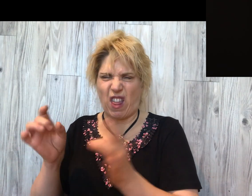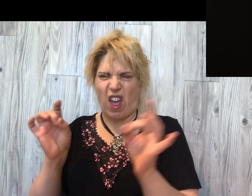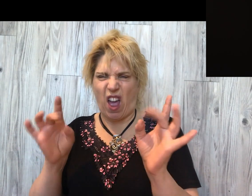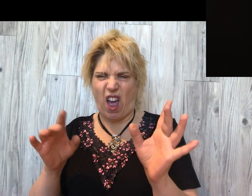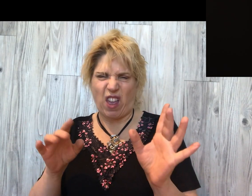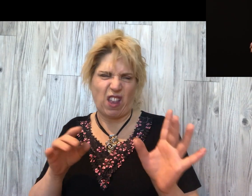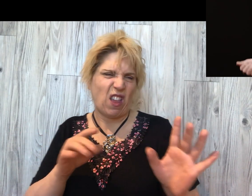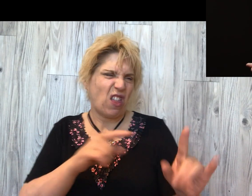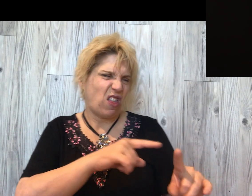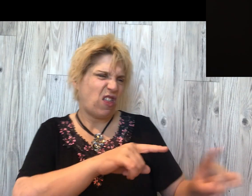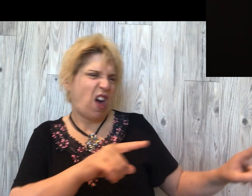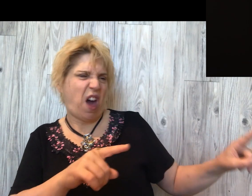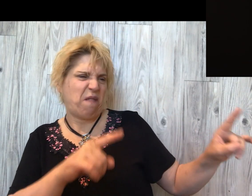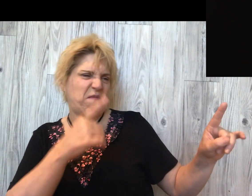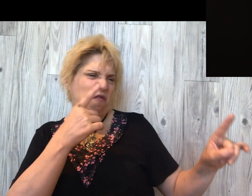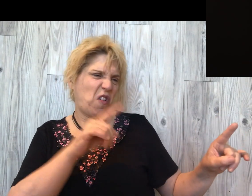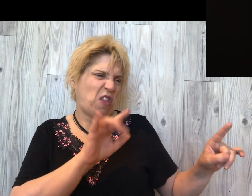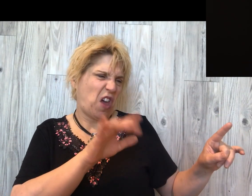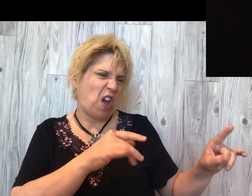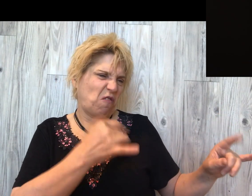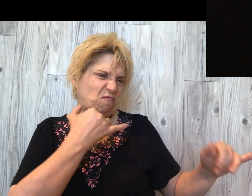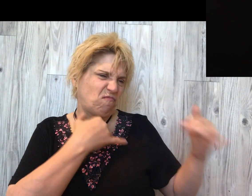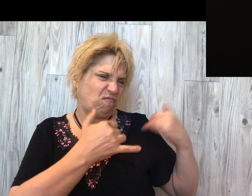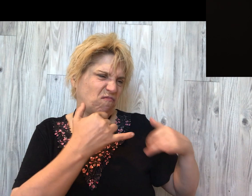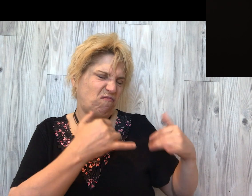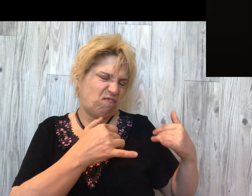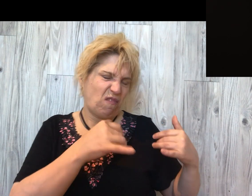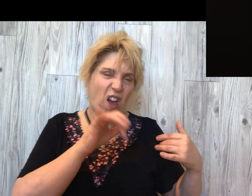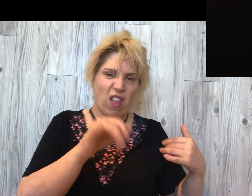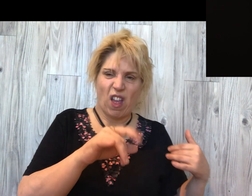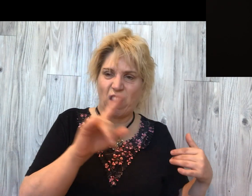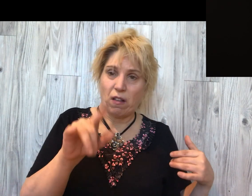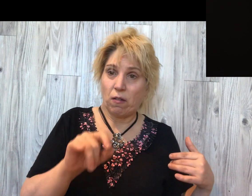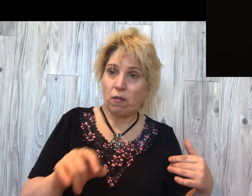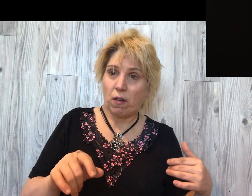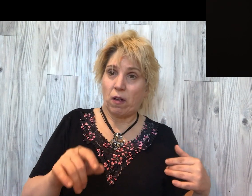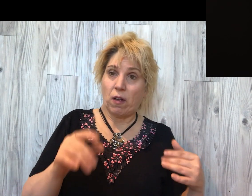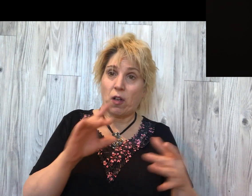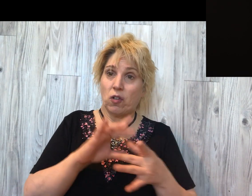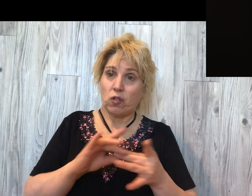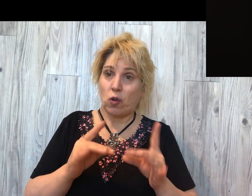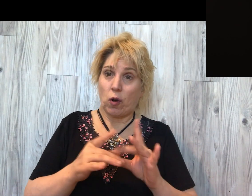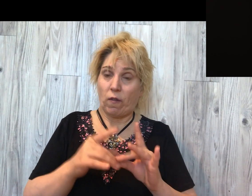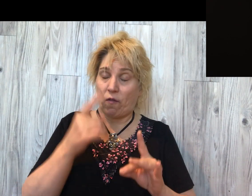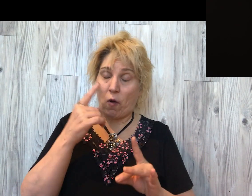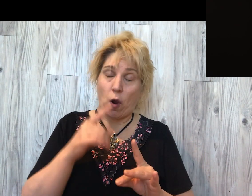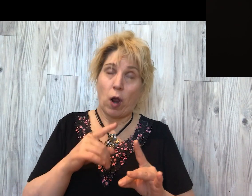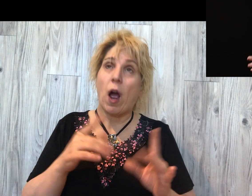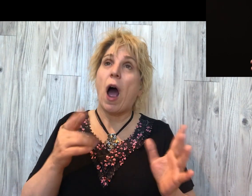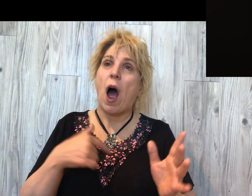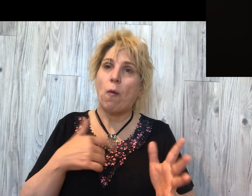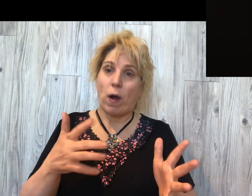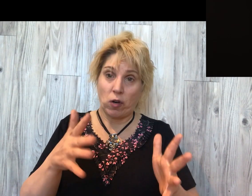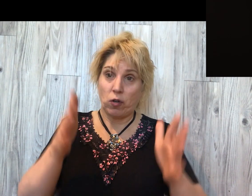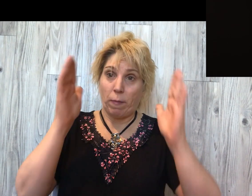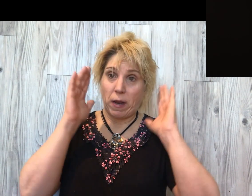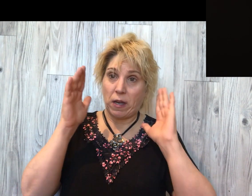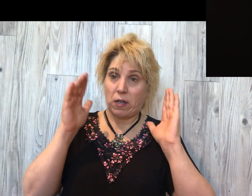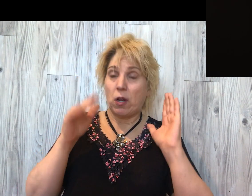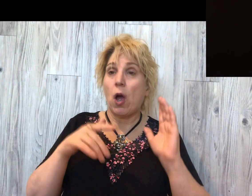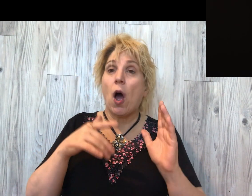despised others for their sinfulness. This story becomes a cautionary tale for those who are self-righteous. I want you to hear